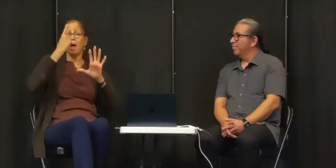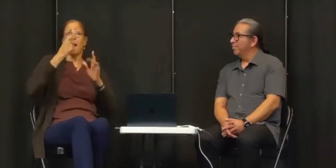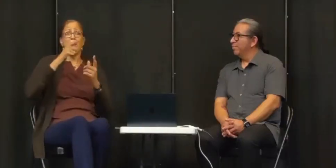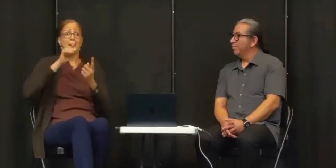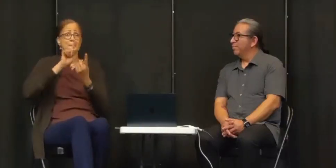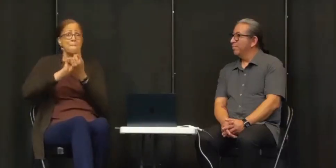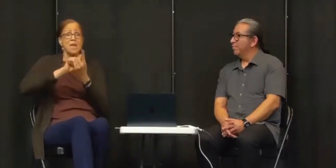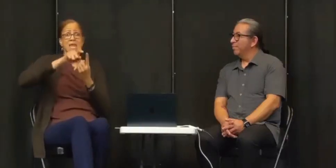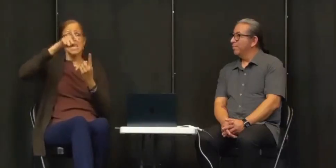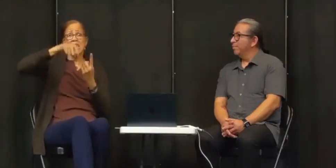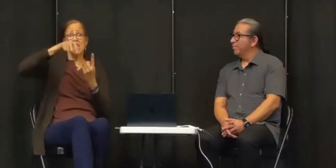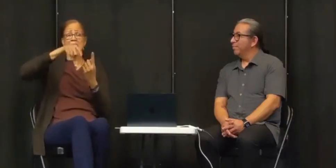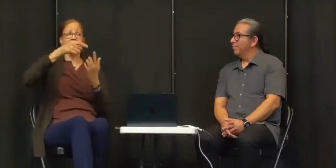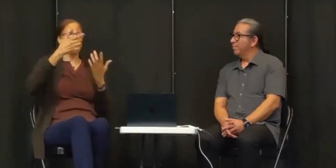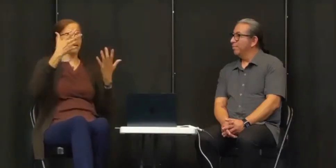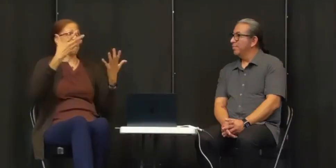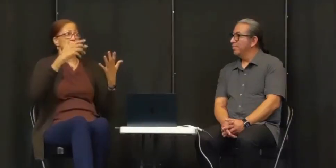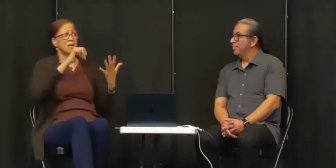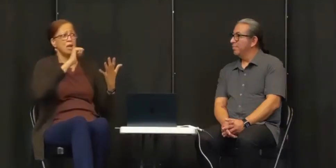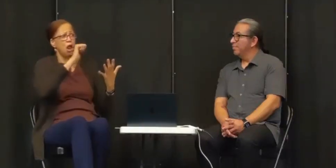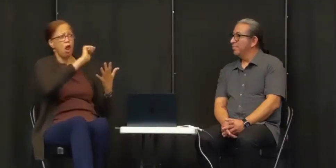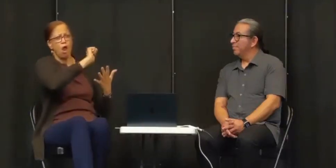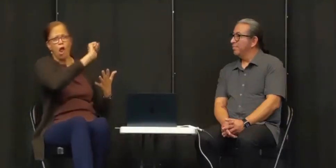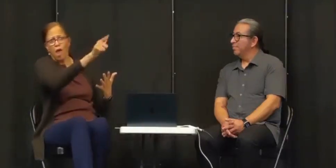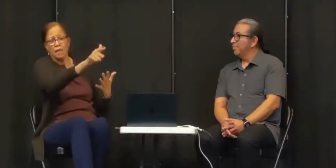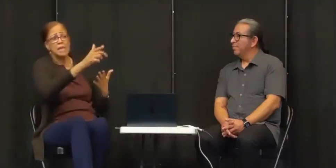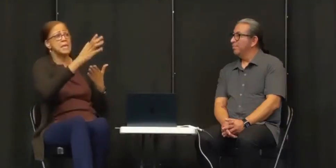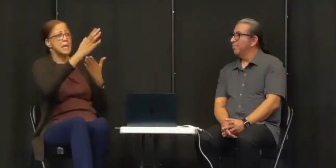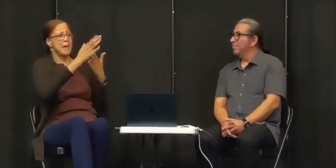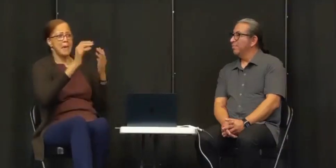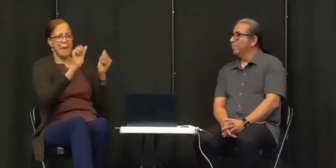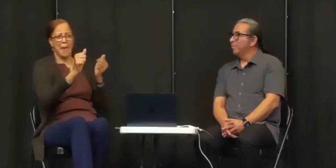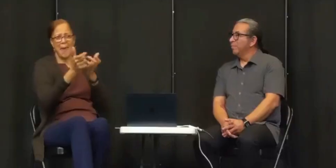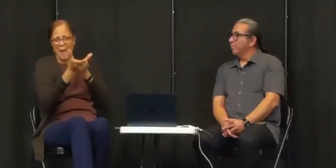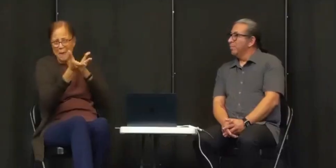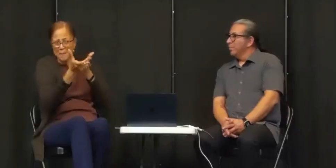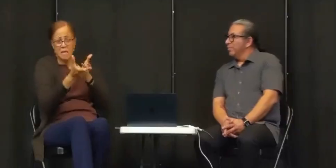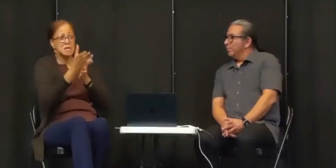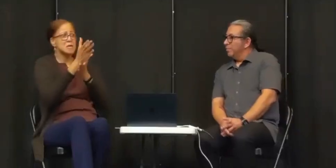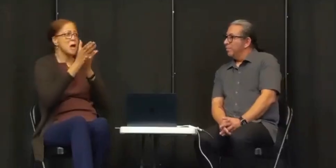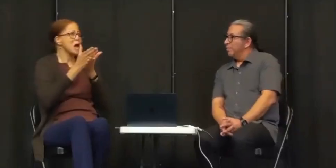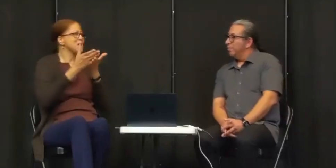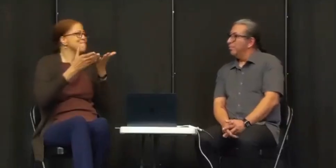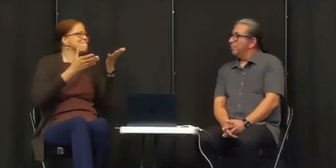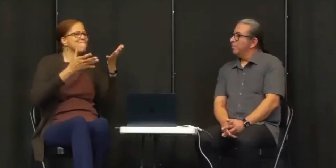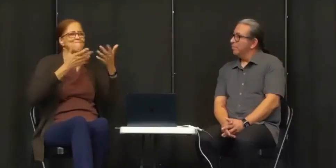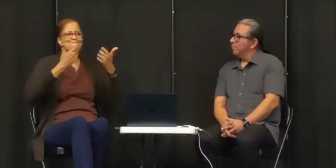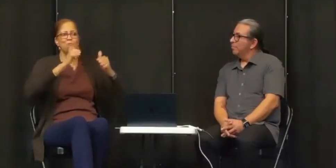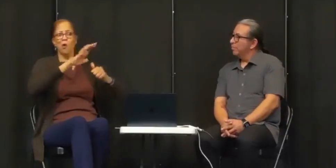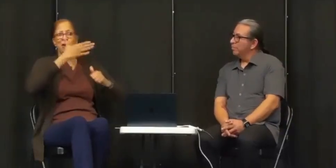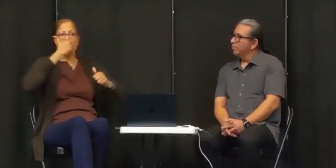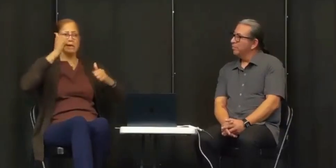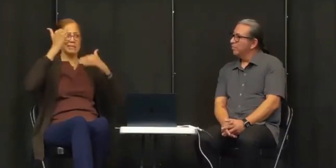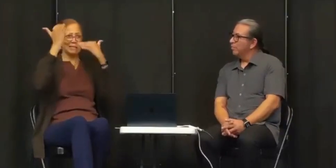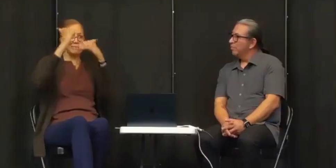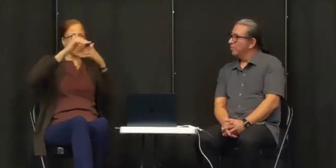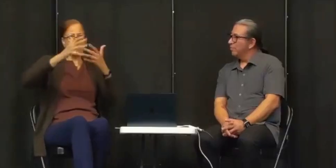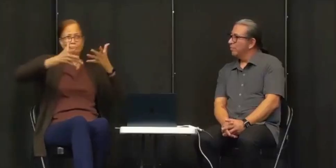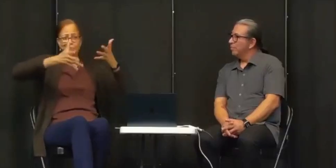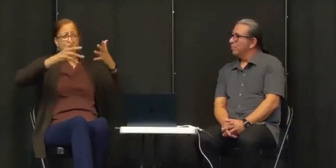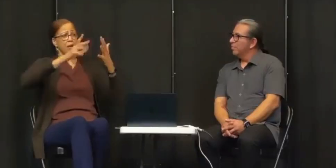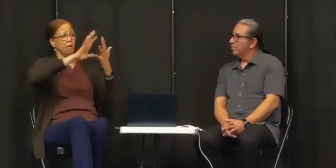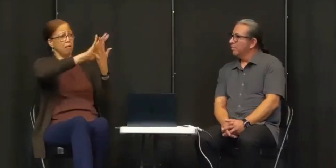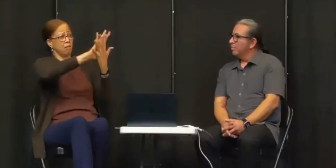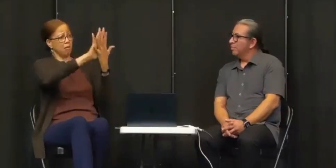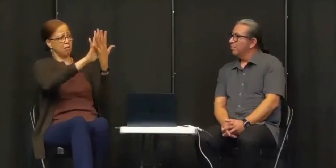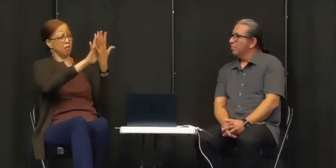is always gonna be in your life. But do they meet all of your social needs? If they are not able to